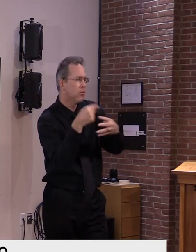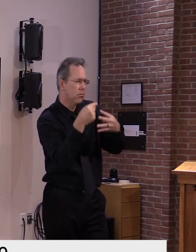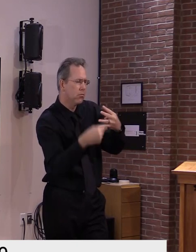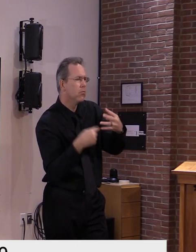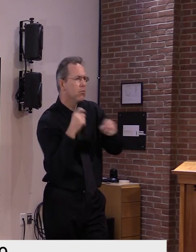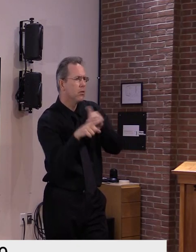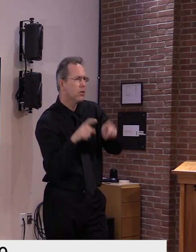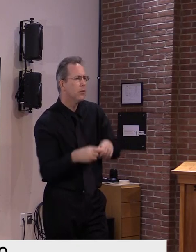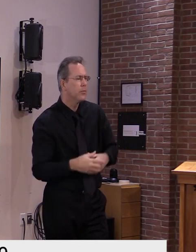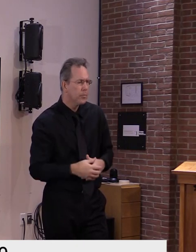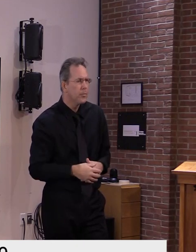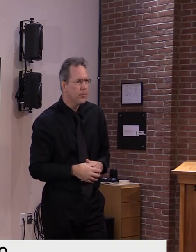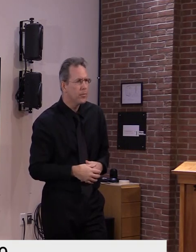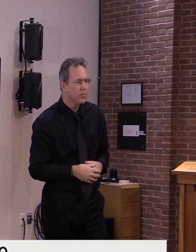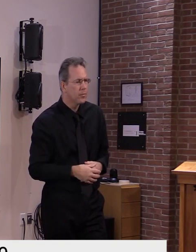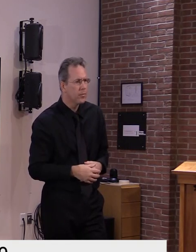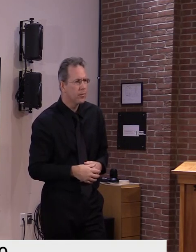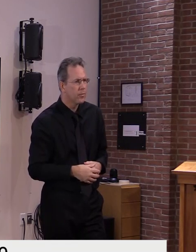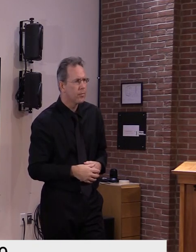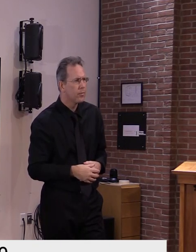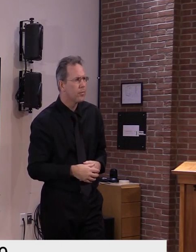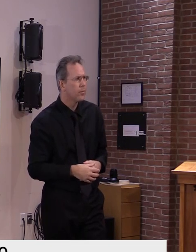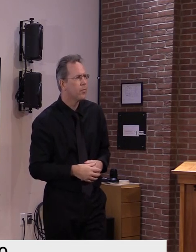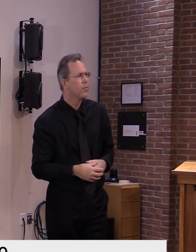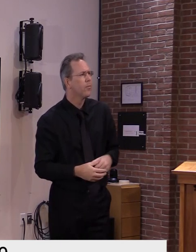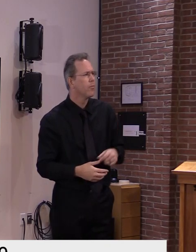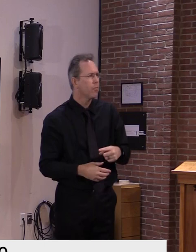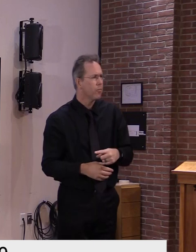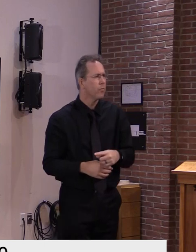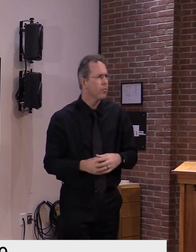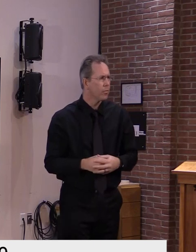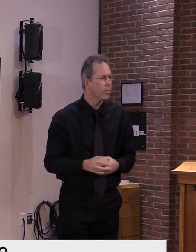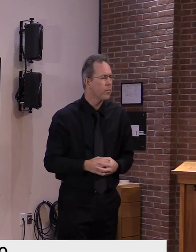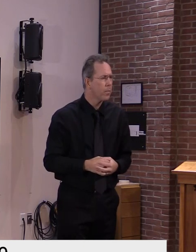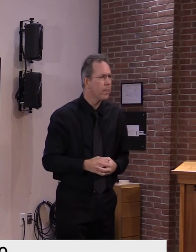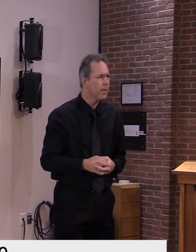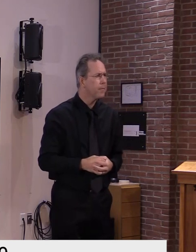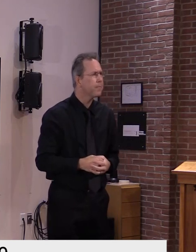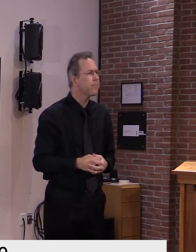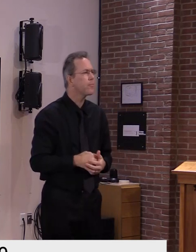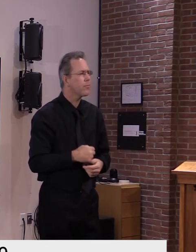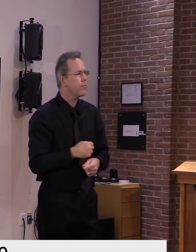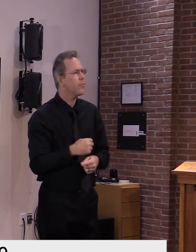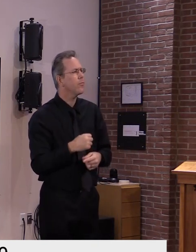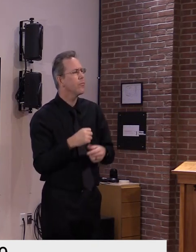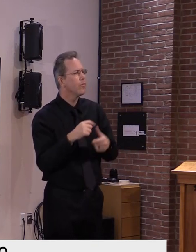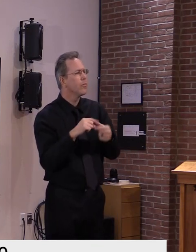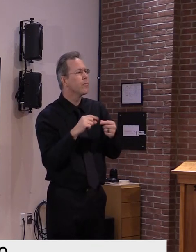Yeah, thank you for the question. There is a verification process that's in place. Now, could there be